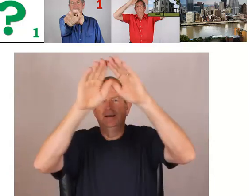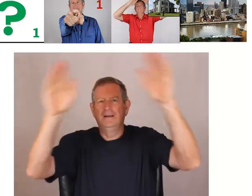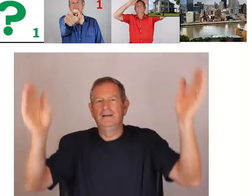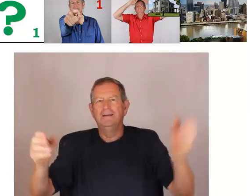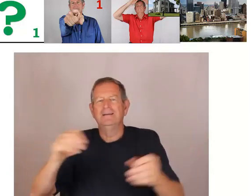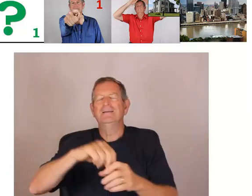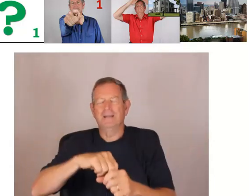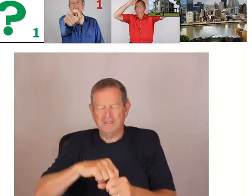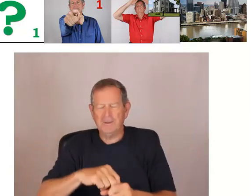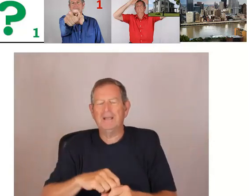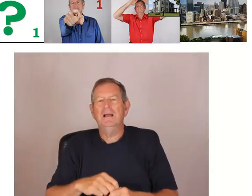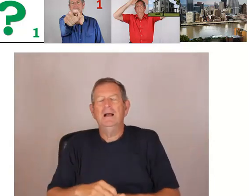That's right.